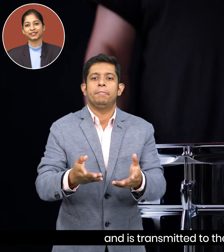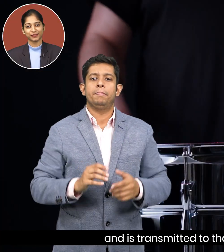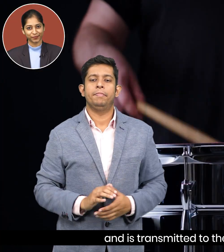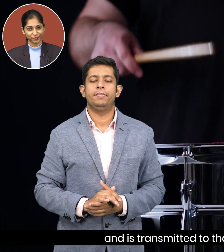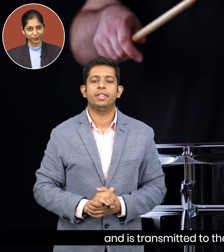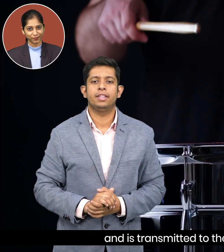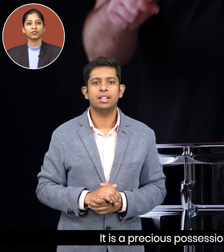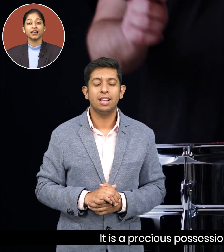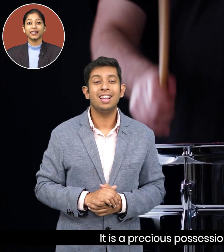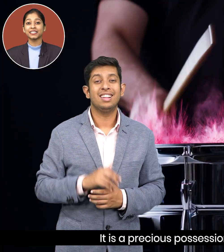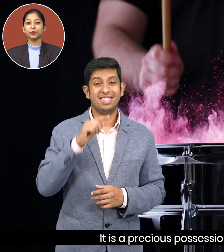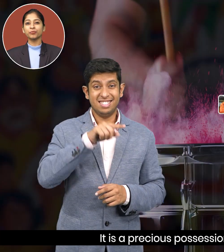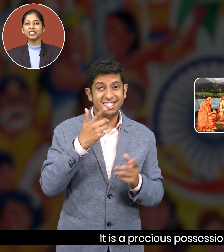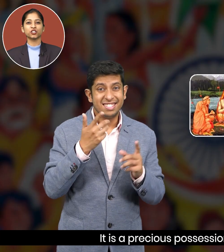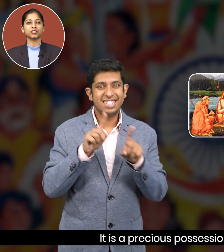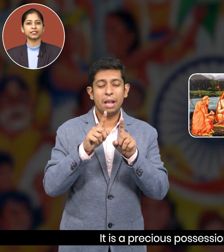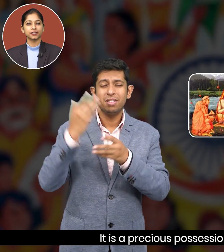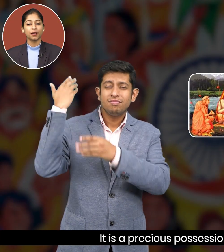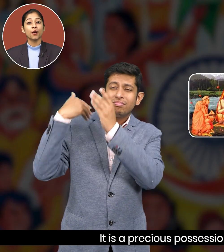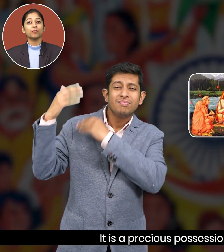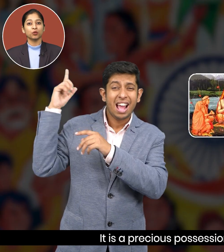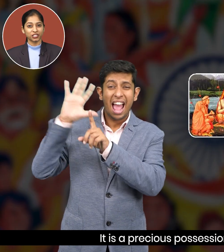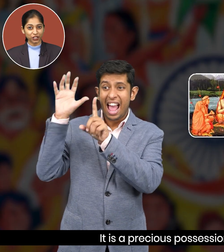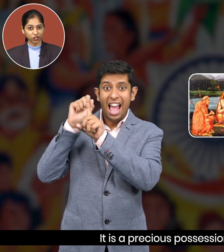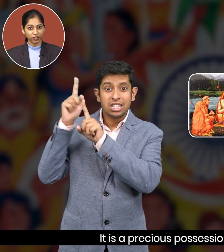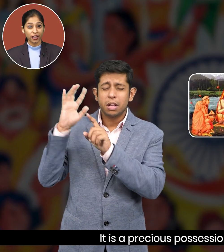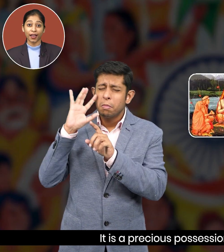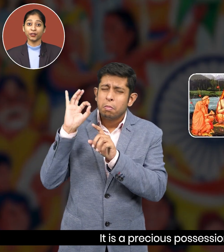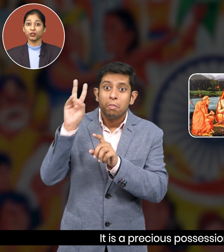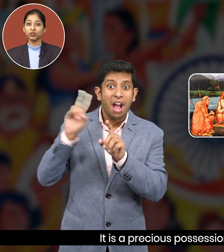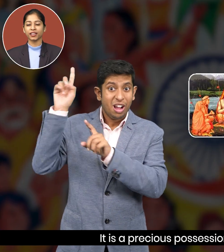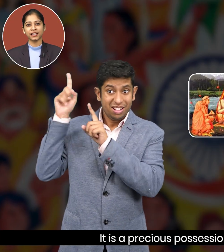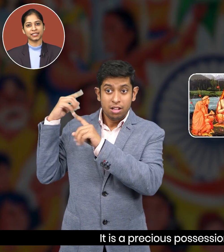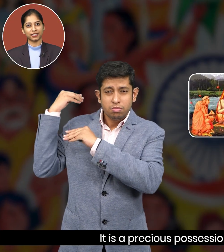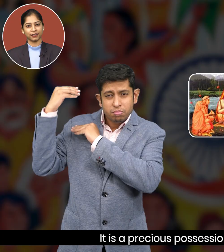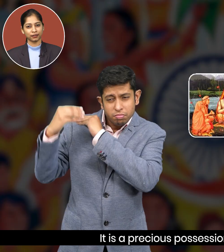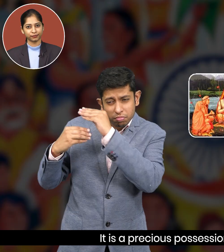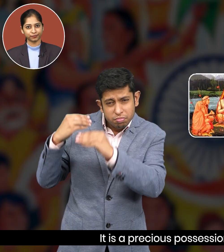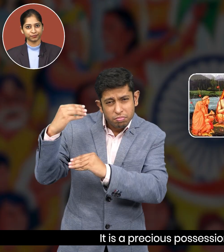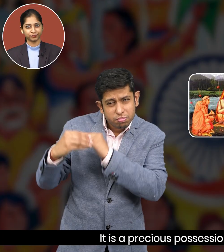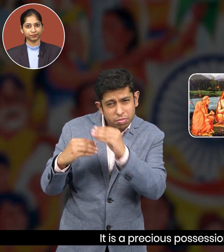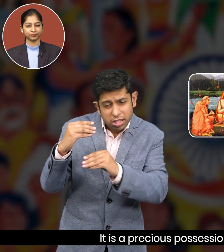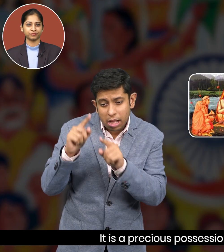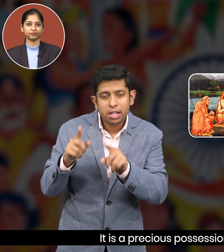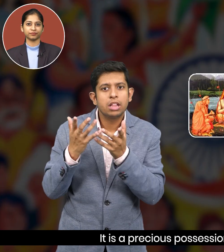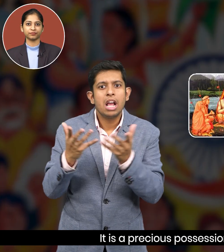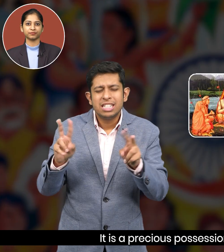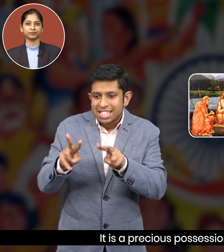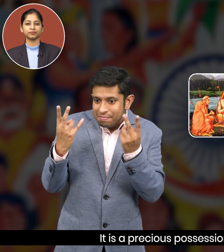generations. It is a precious possession and a unique asset.